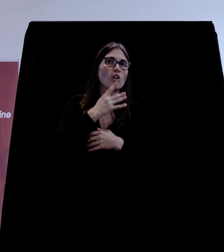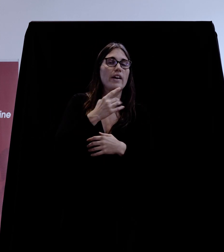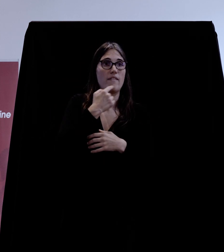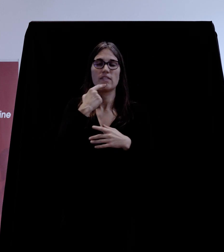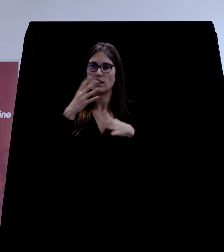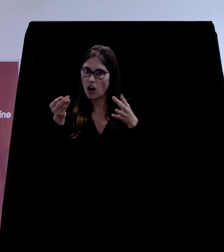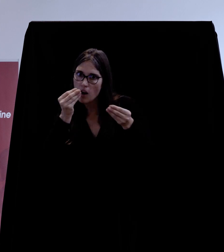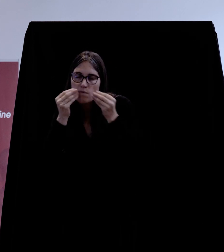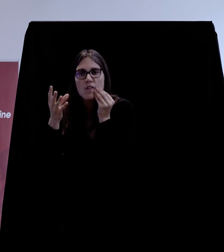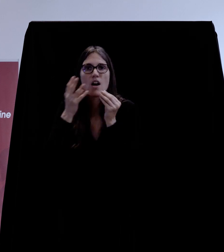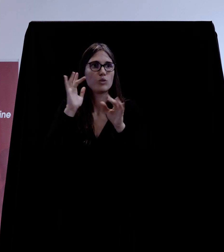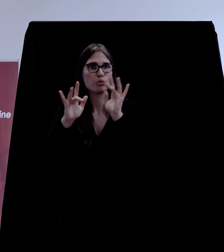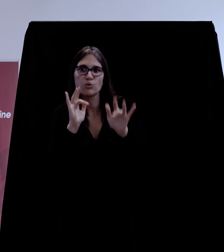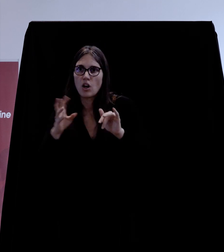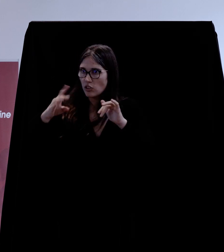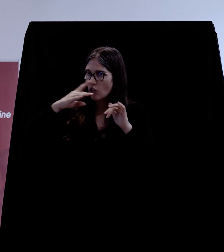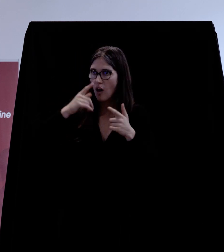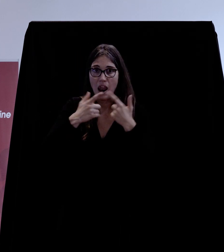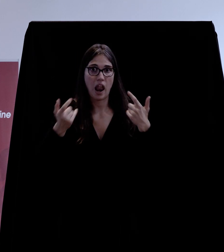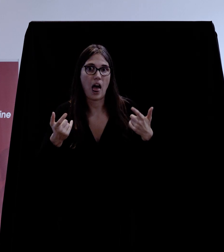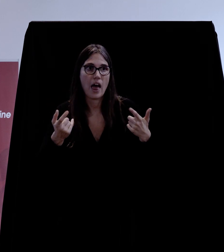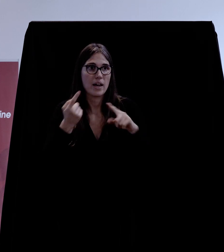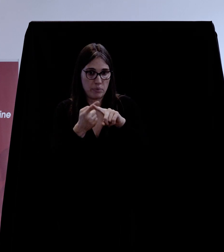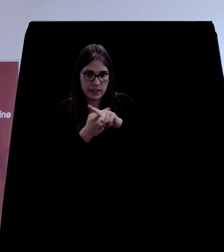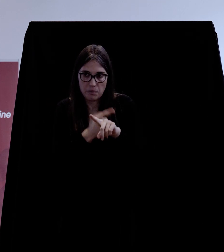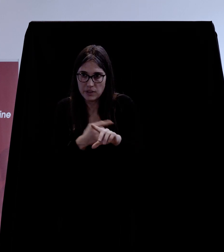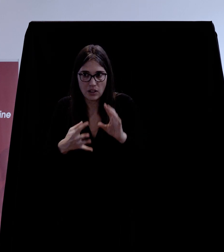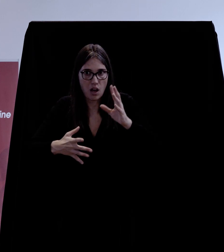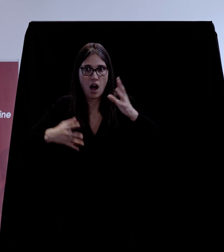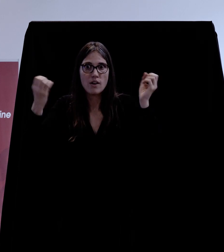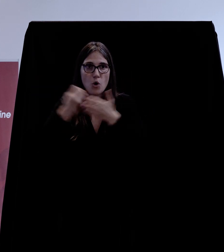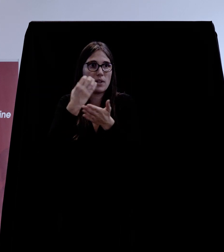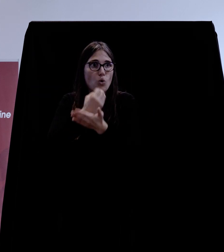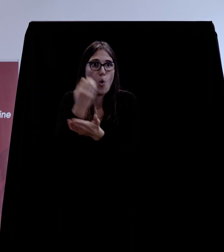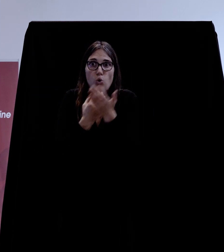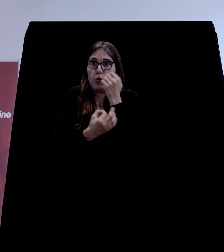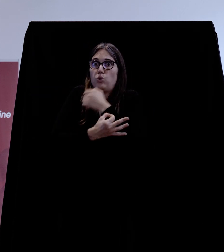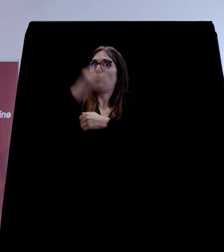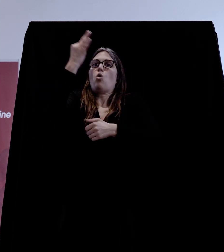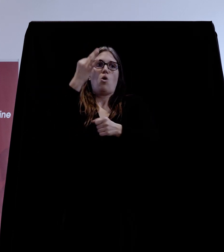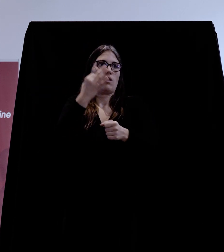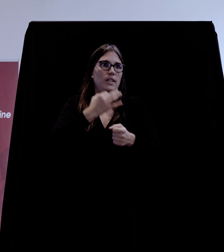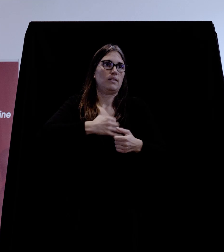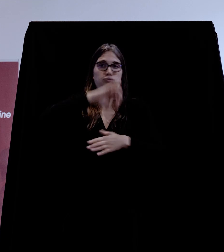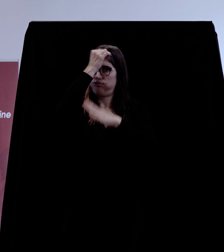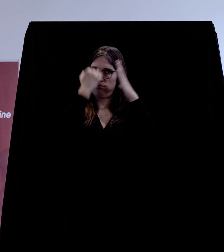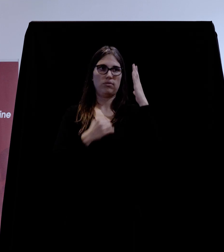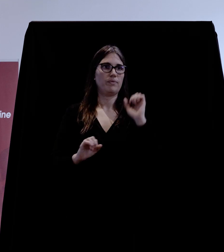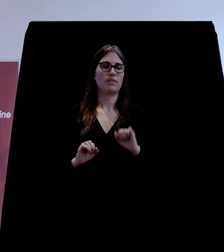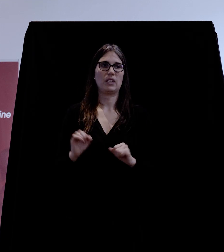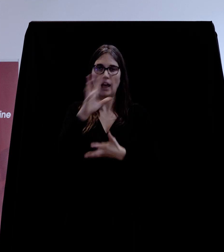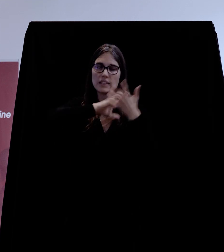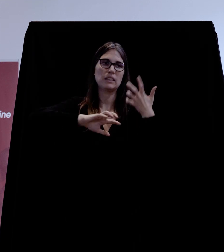or to self-regulate when there's sensory overload. And then finally, difficulty with shifting